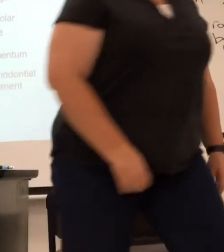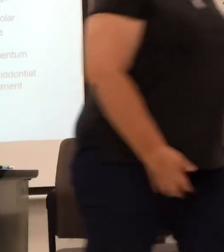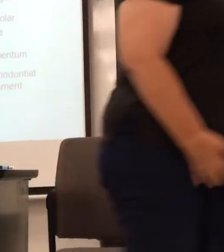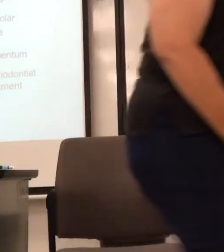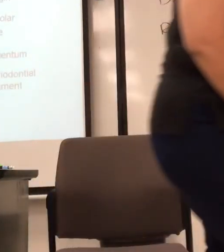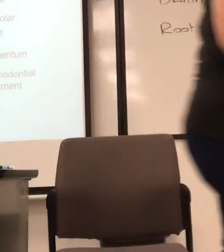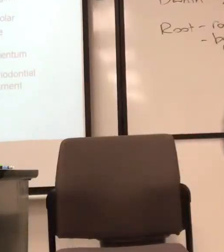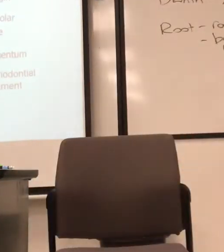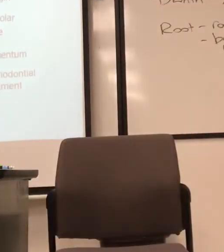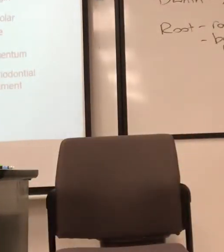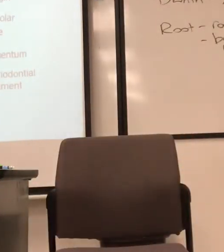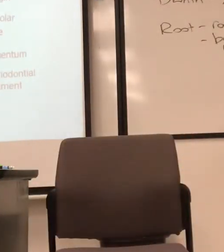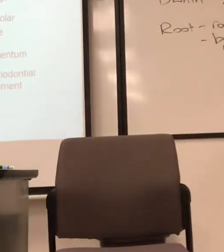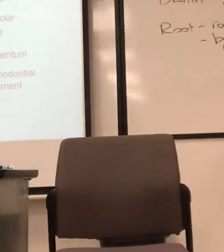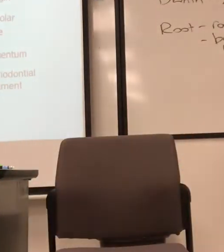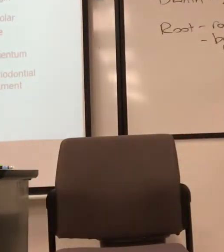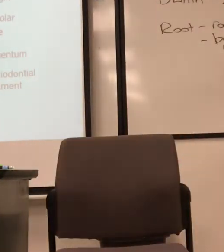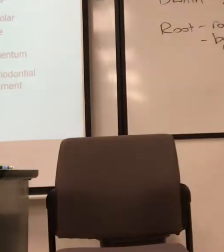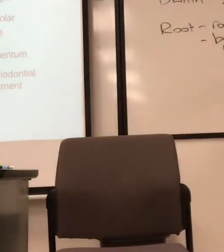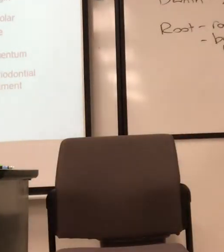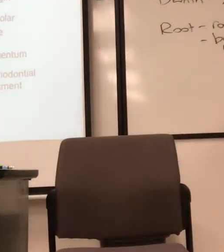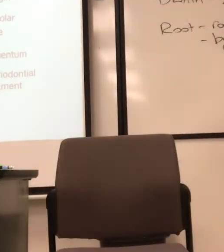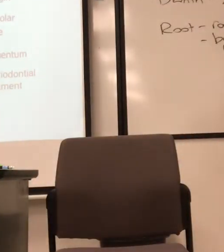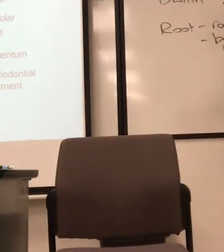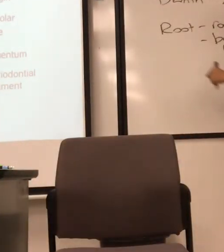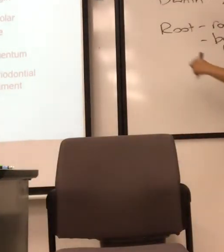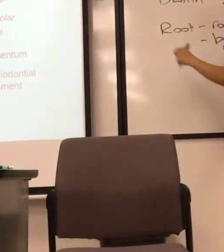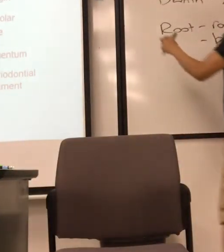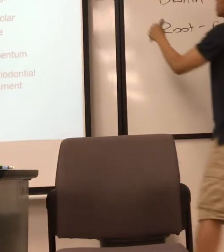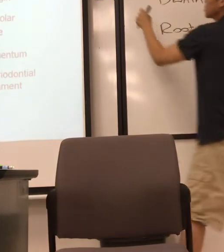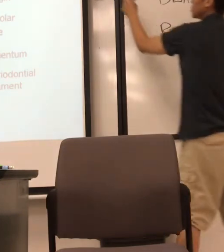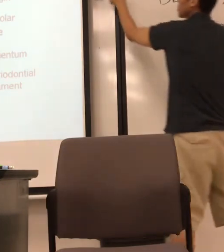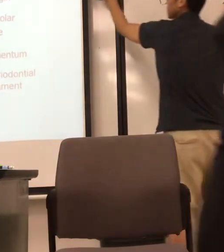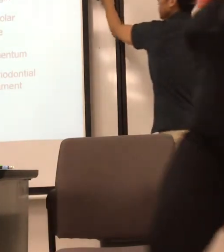mineralized. It's hard tissue.